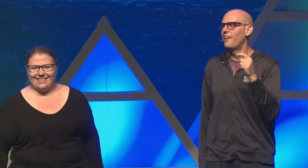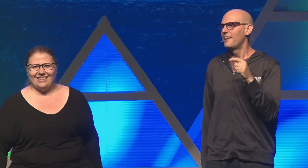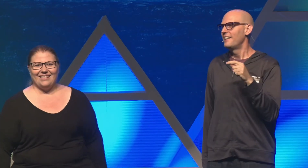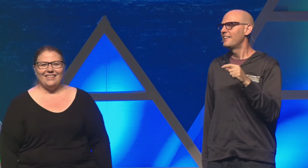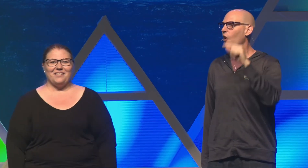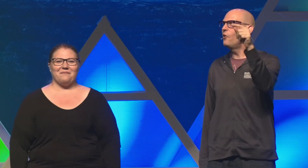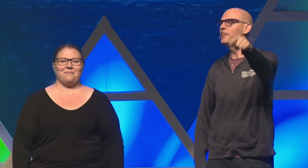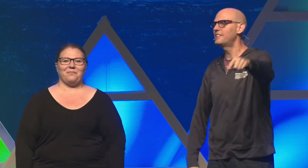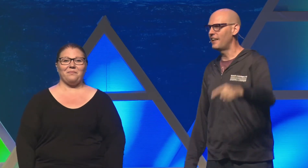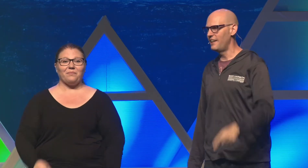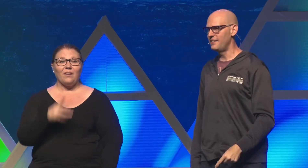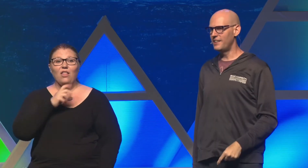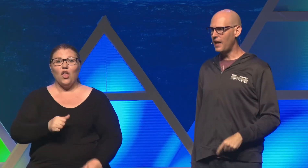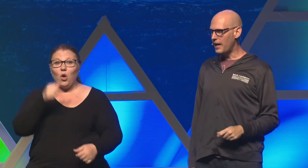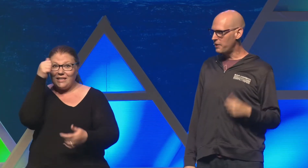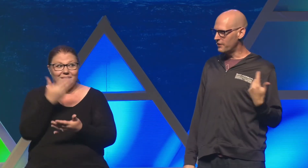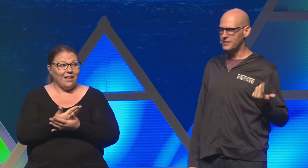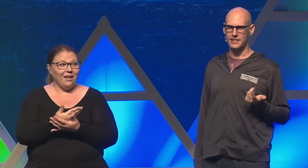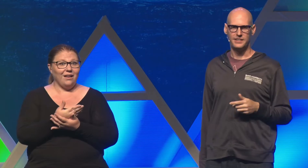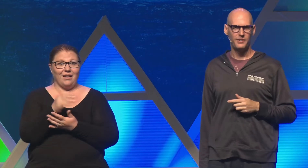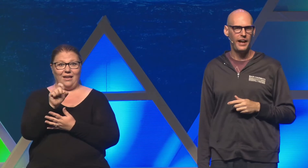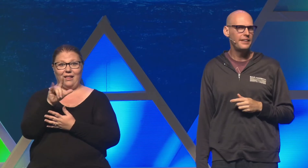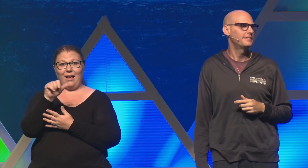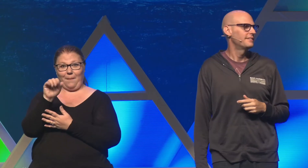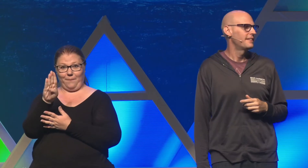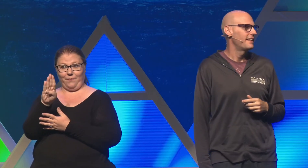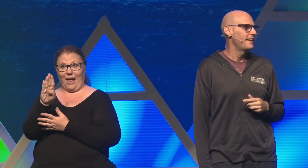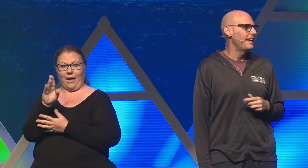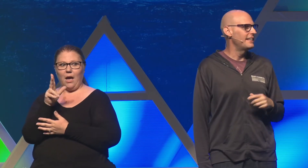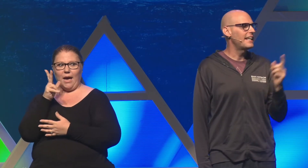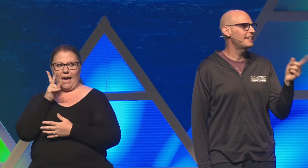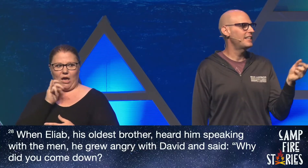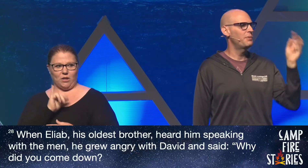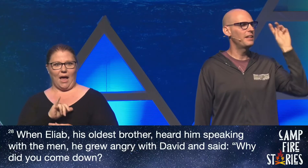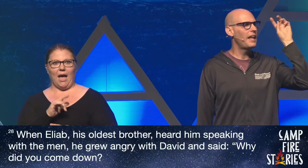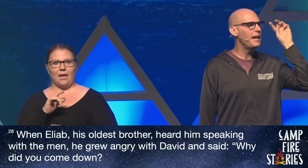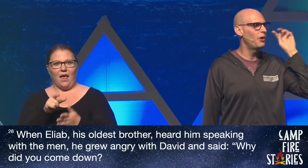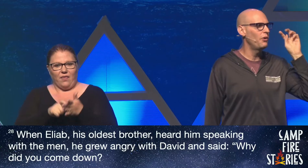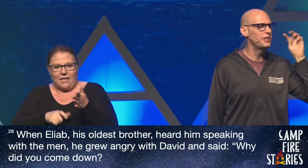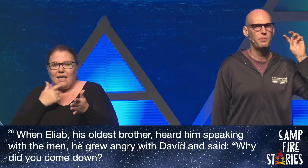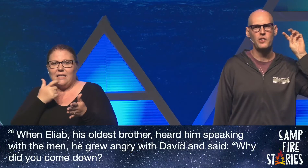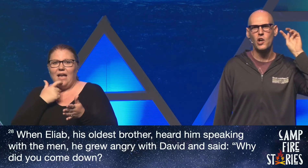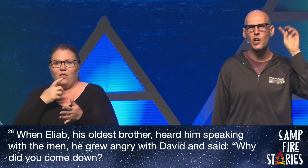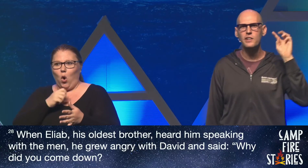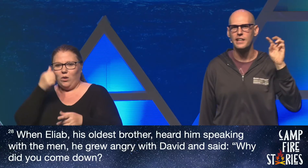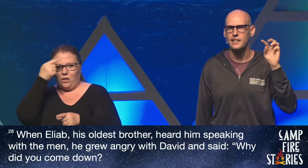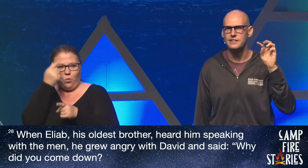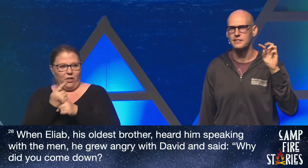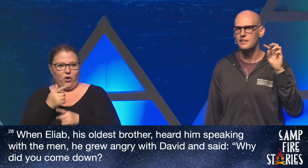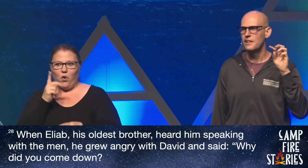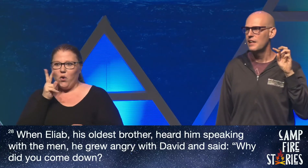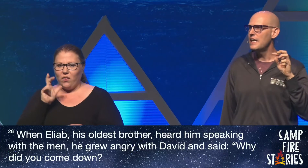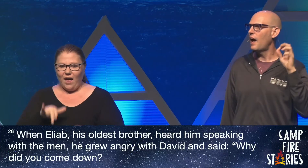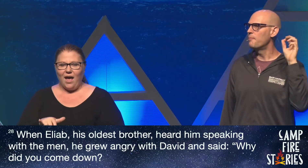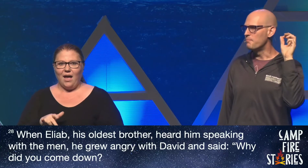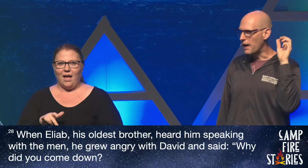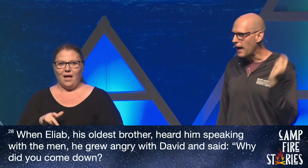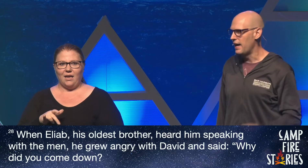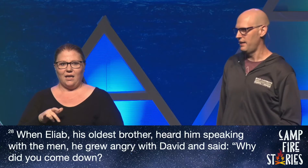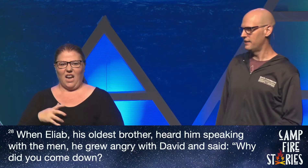Now, the oldest son, Eliab, hears this, right? And the text says, when Eliab, the oldest brother, heard this, he